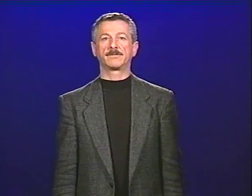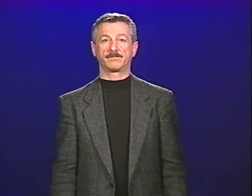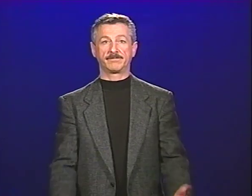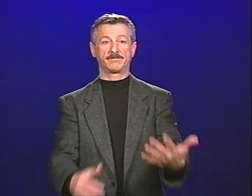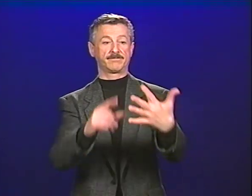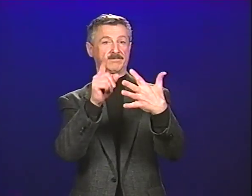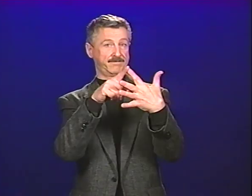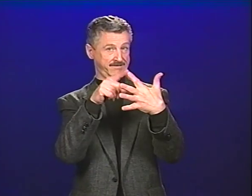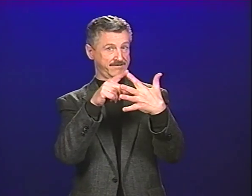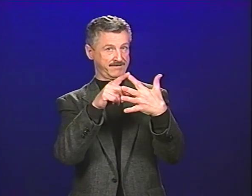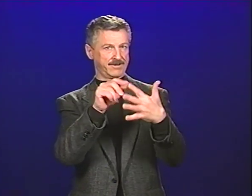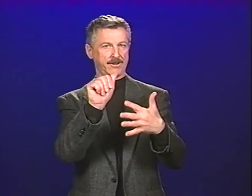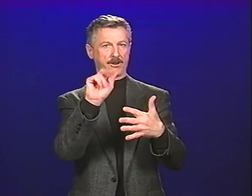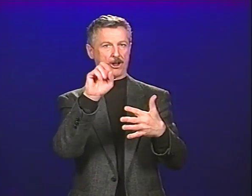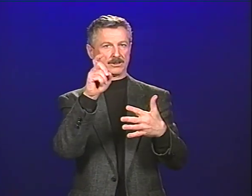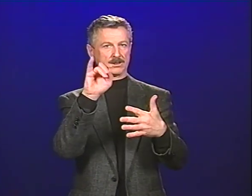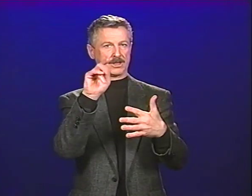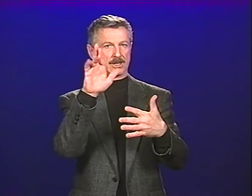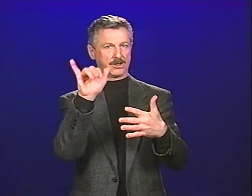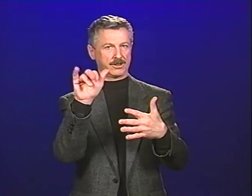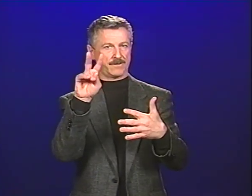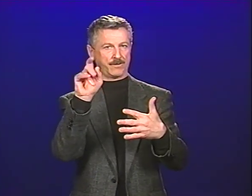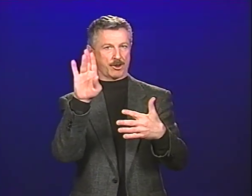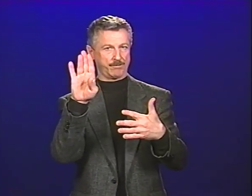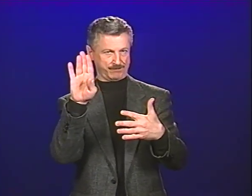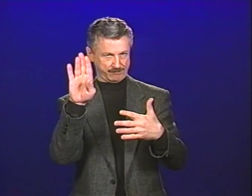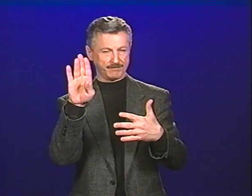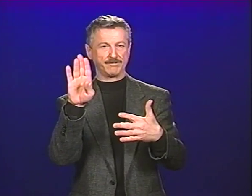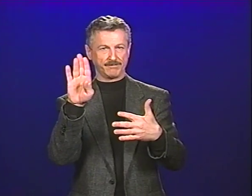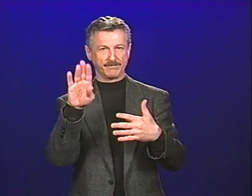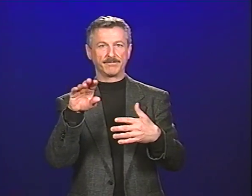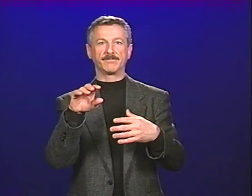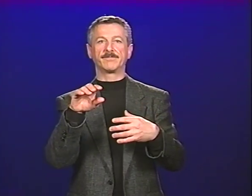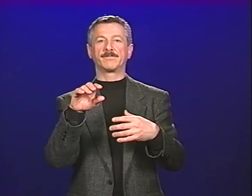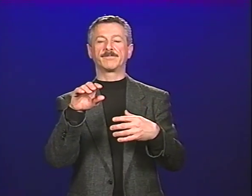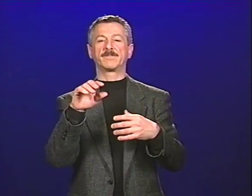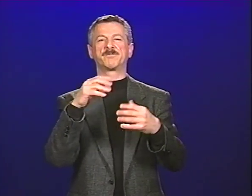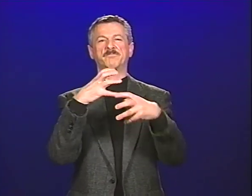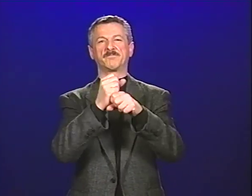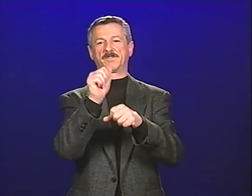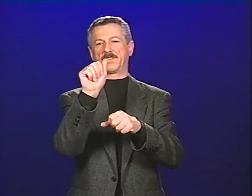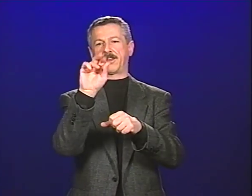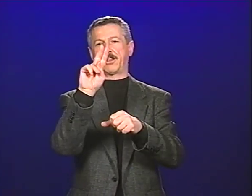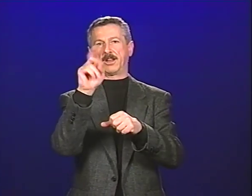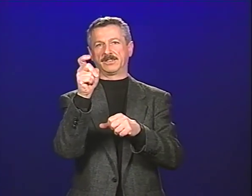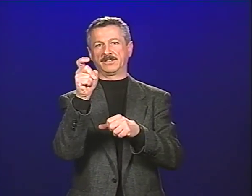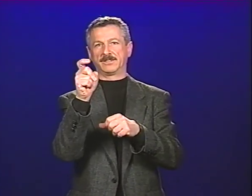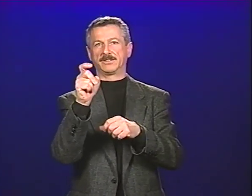The next category we'll look at is auxiliary verbs. abbreviated